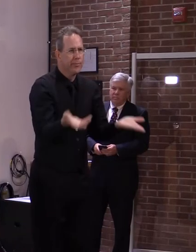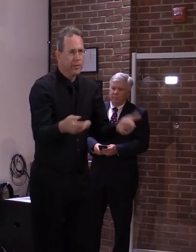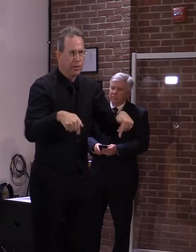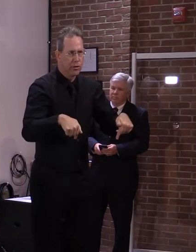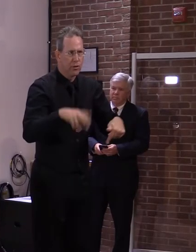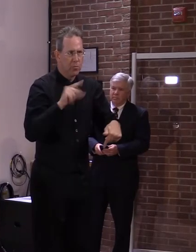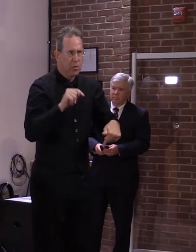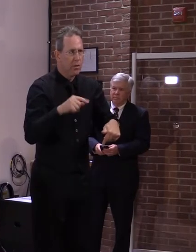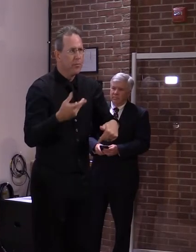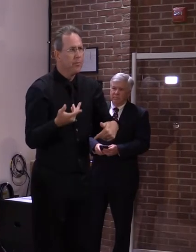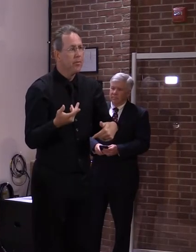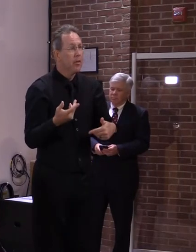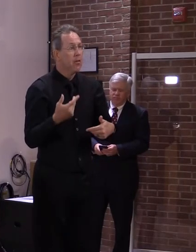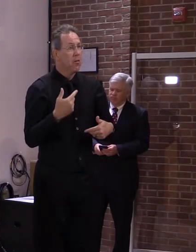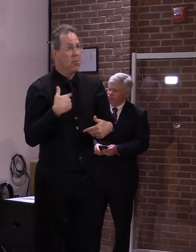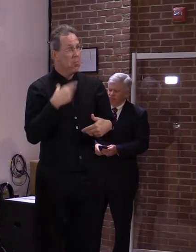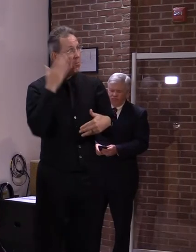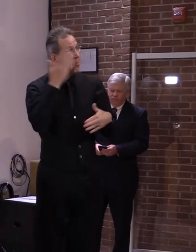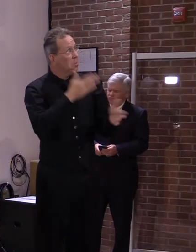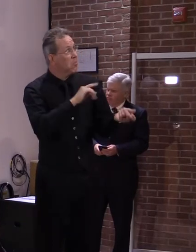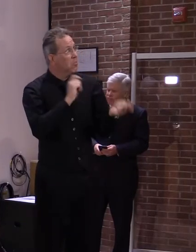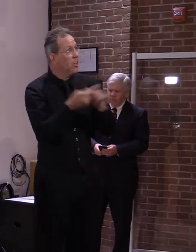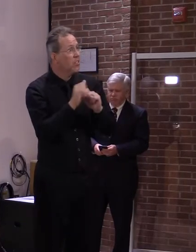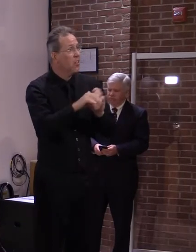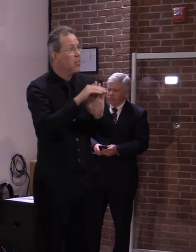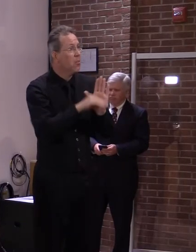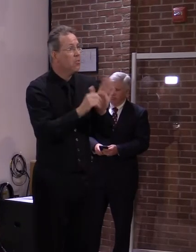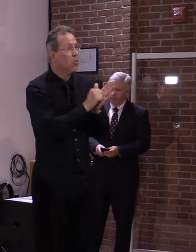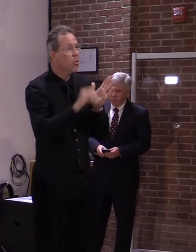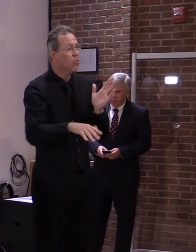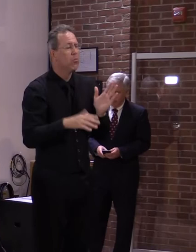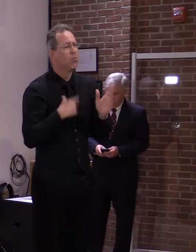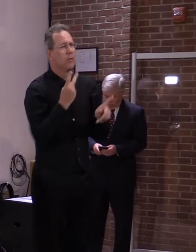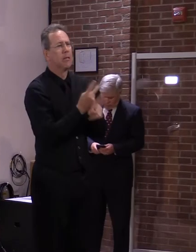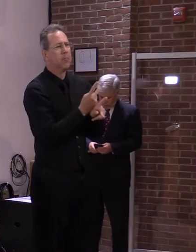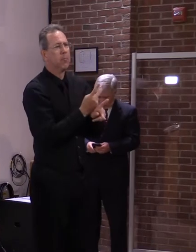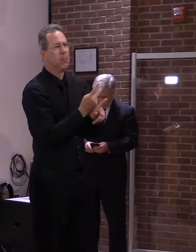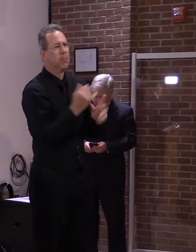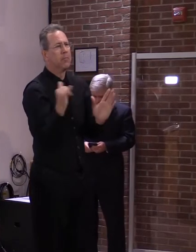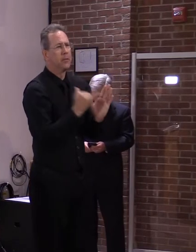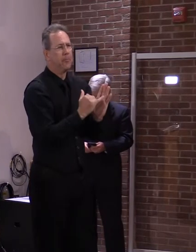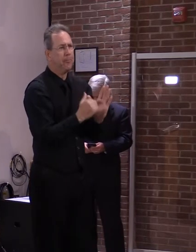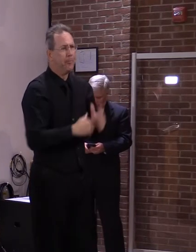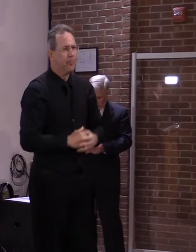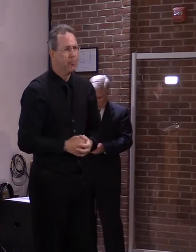point, but I don't see it changing, but anything's on the table, I guess.